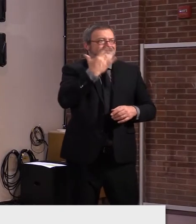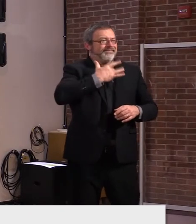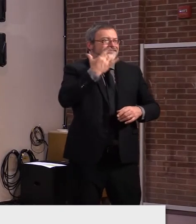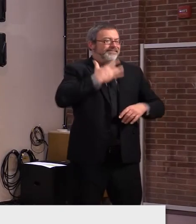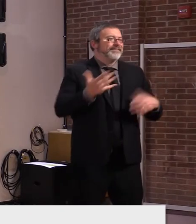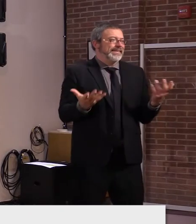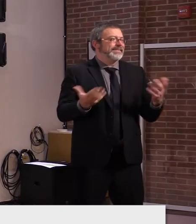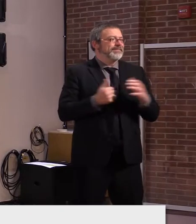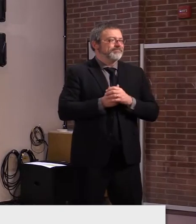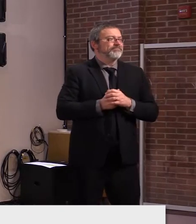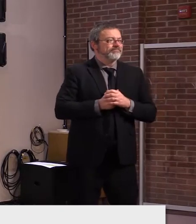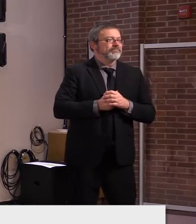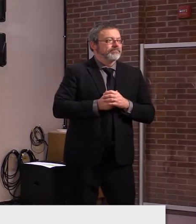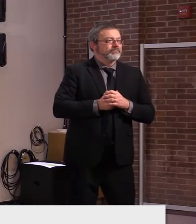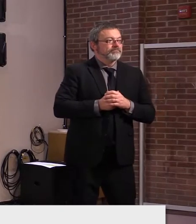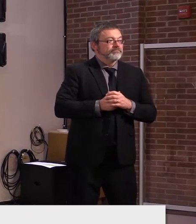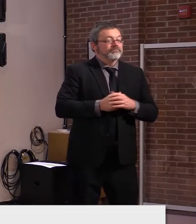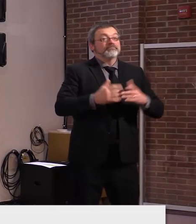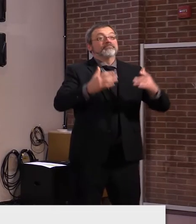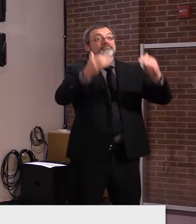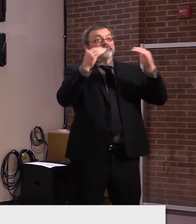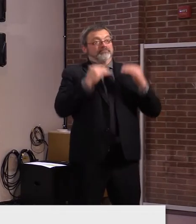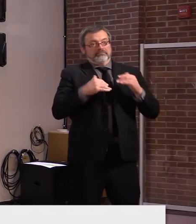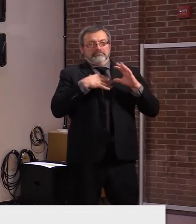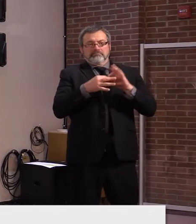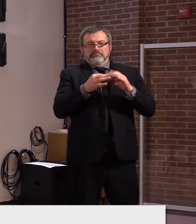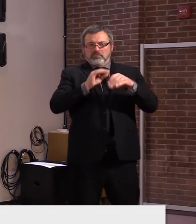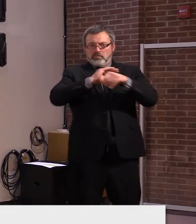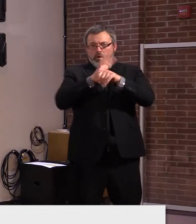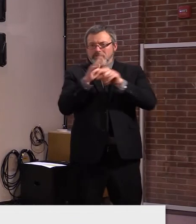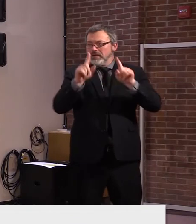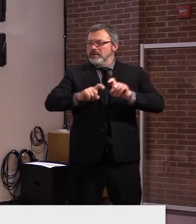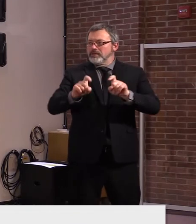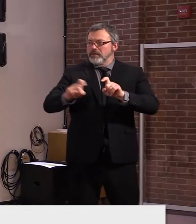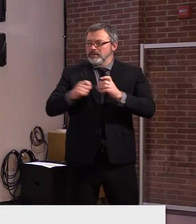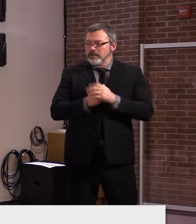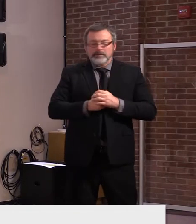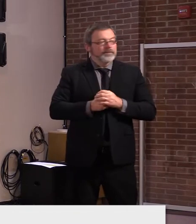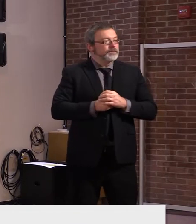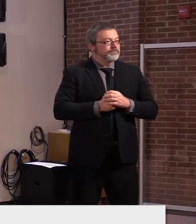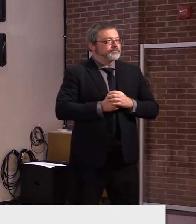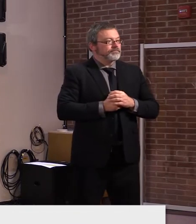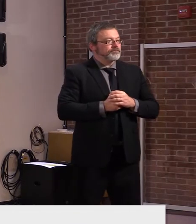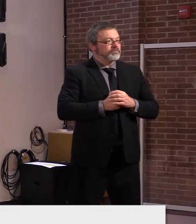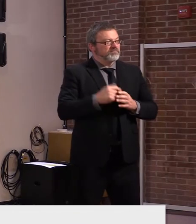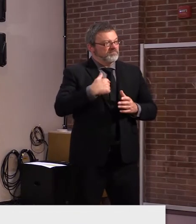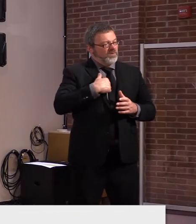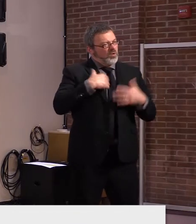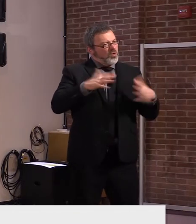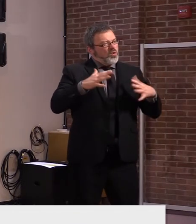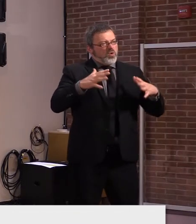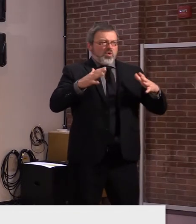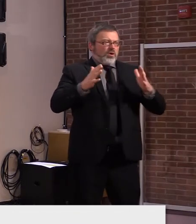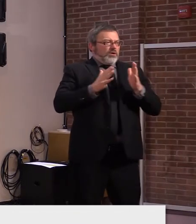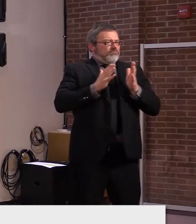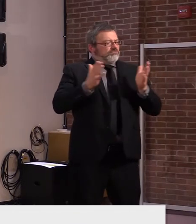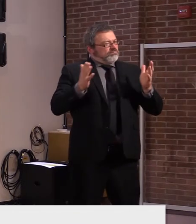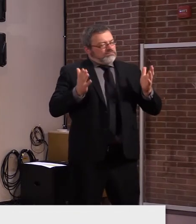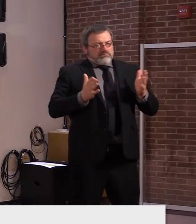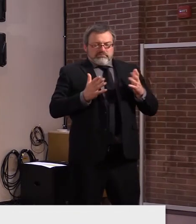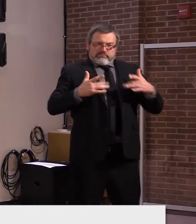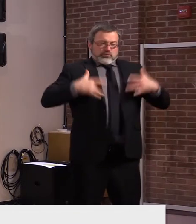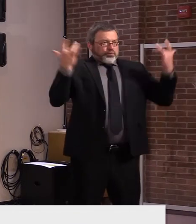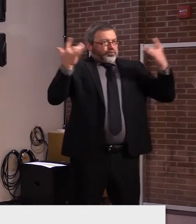testing. We have continued to focus on keeping a robust testing capability, as Commissioner Picek had